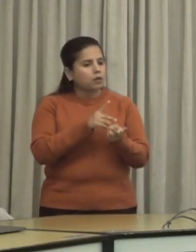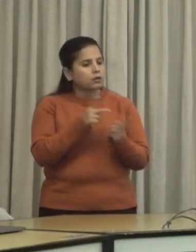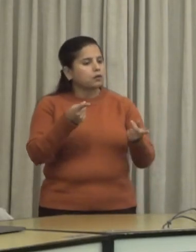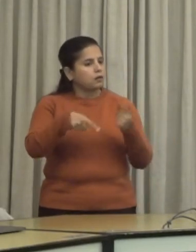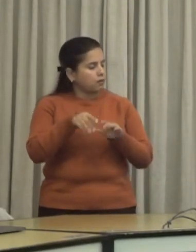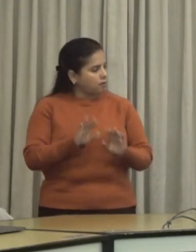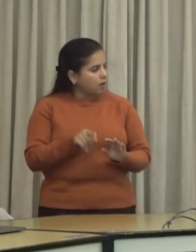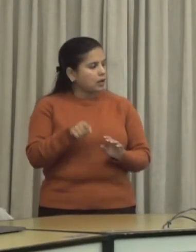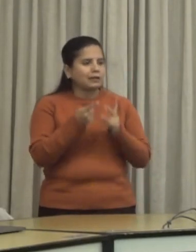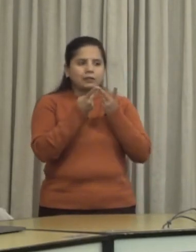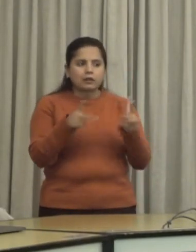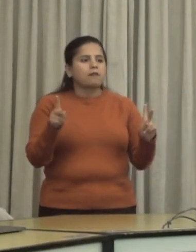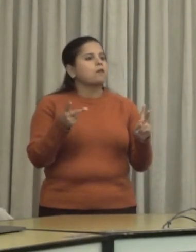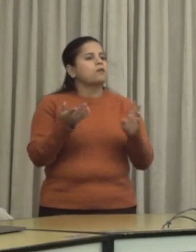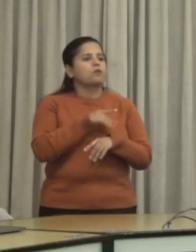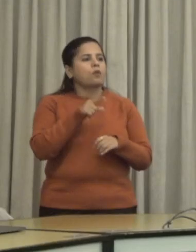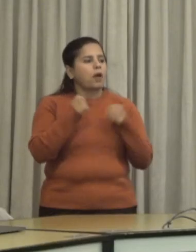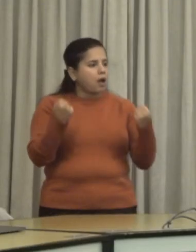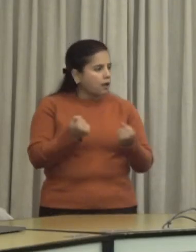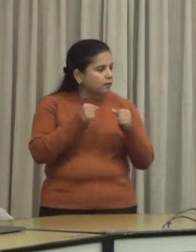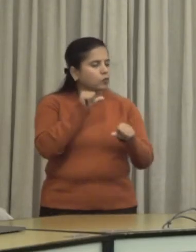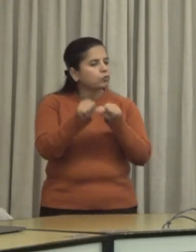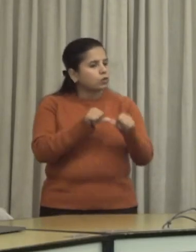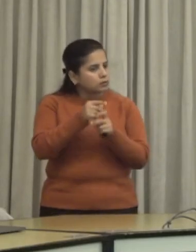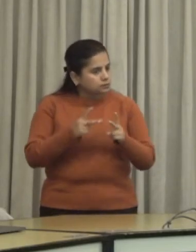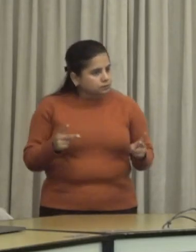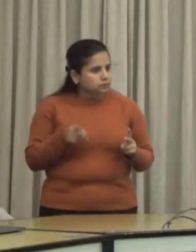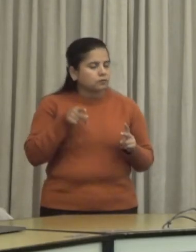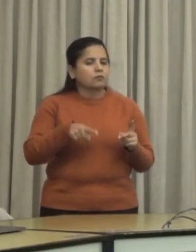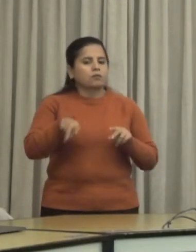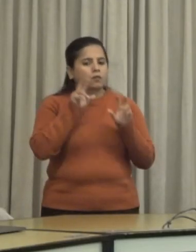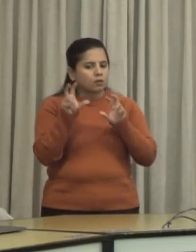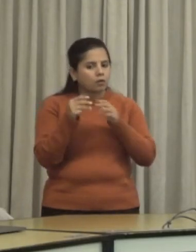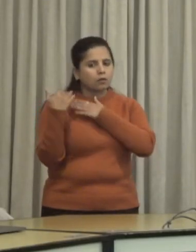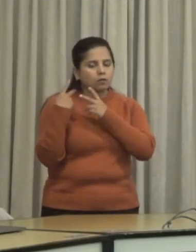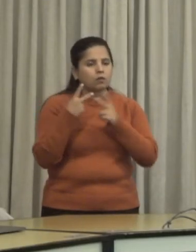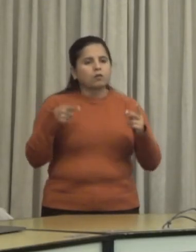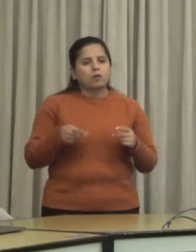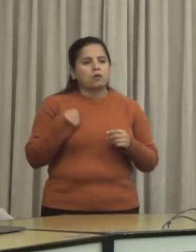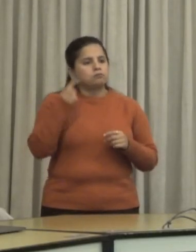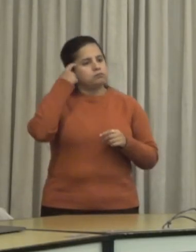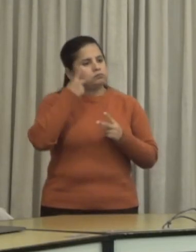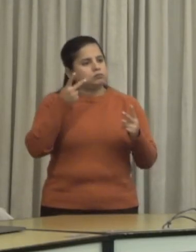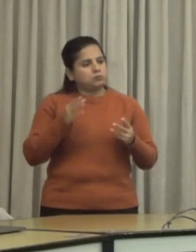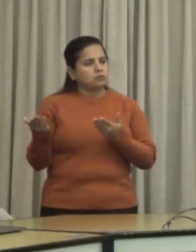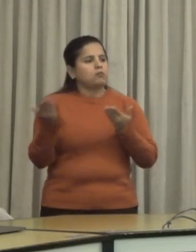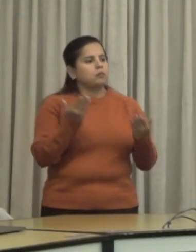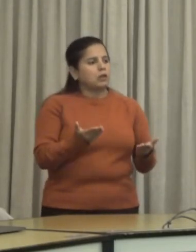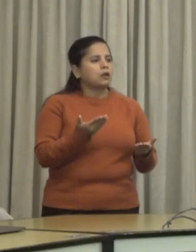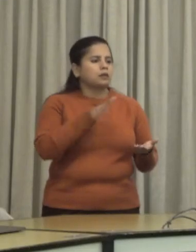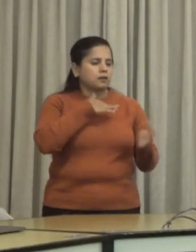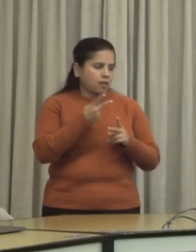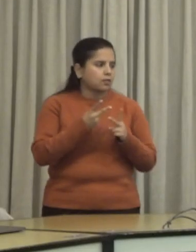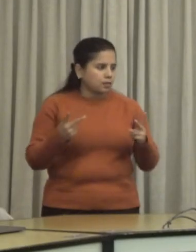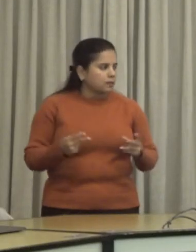makes it very different from the active process of administering something with the intention of bringing about death.